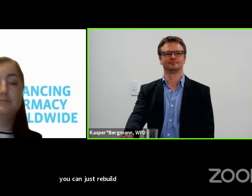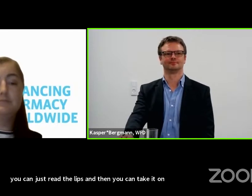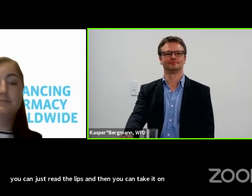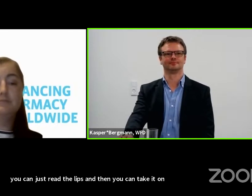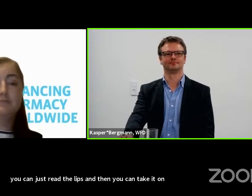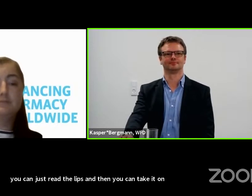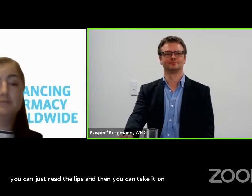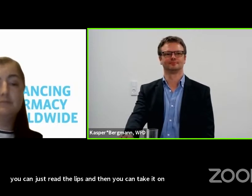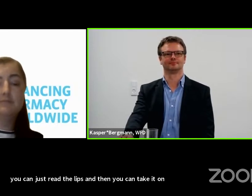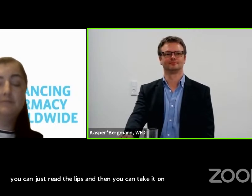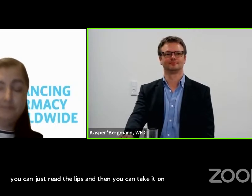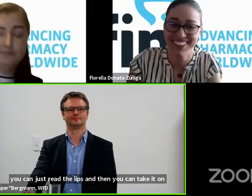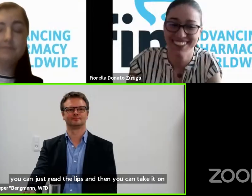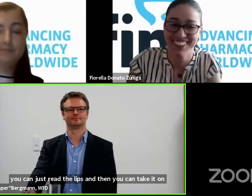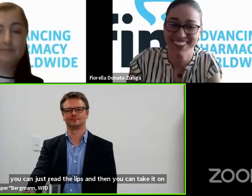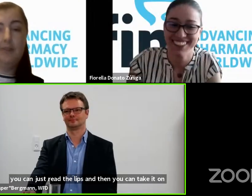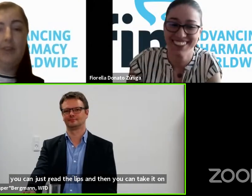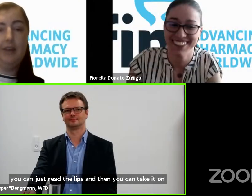of people have done that.